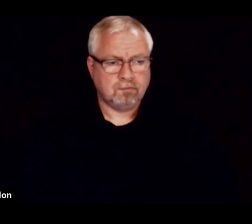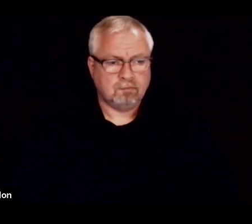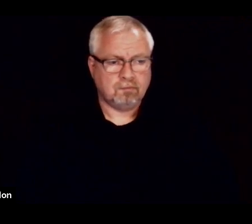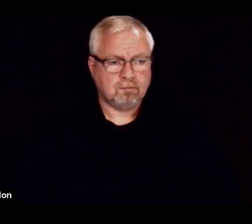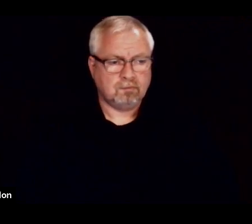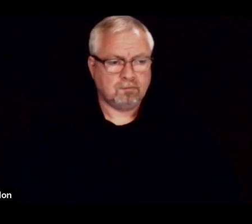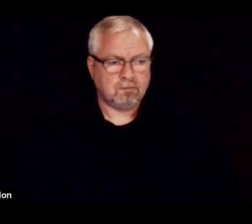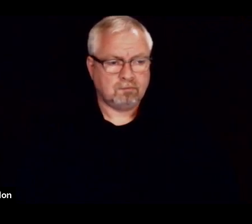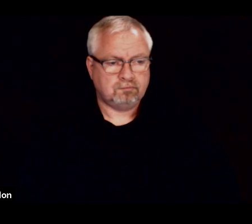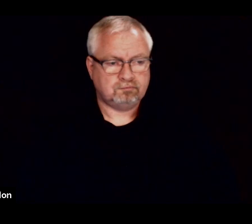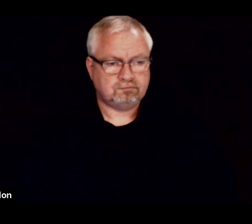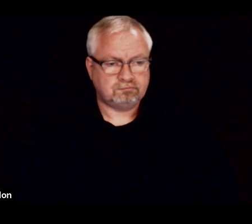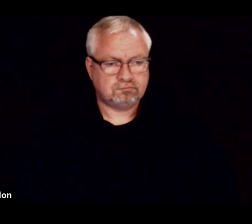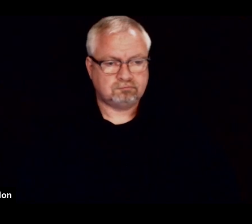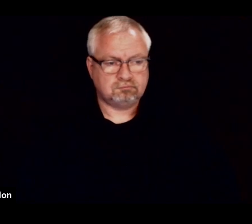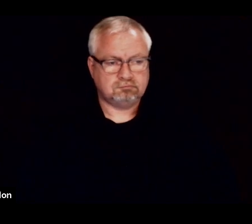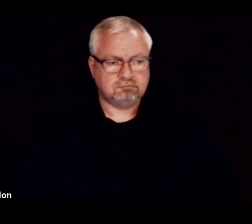so easy. Go to